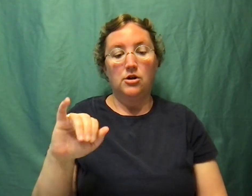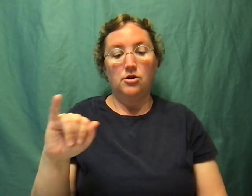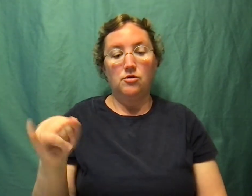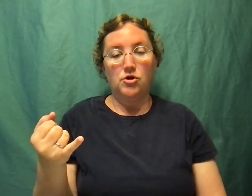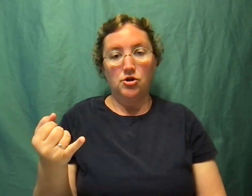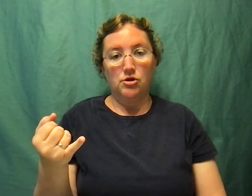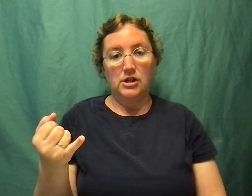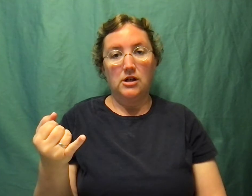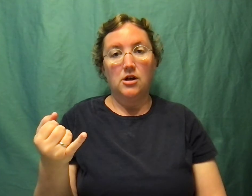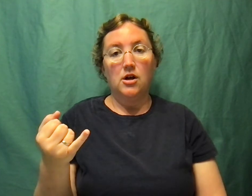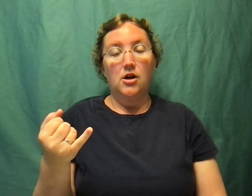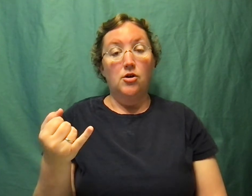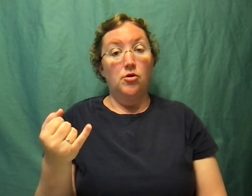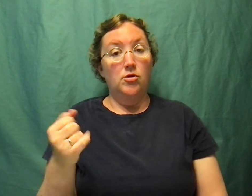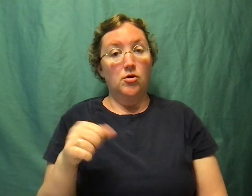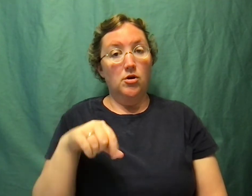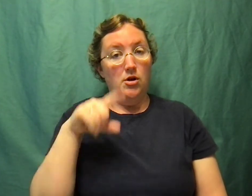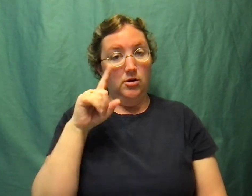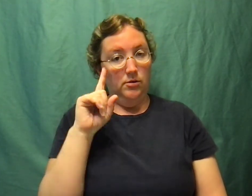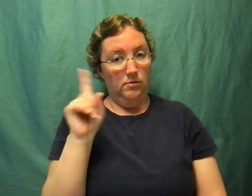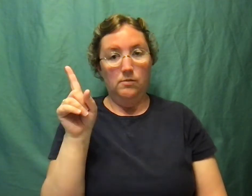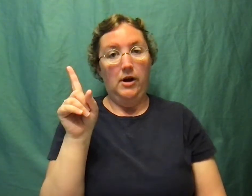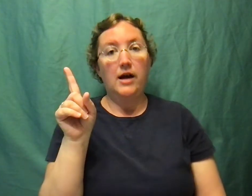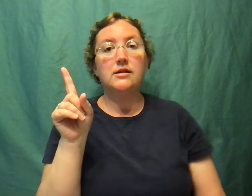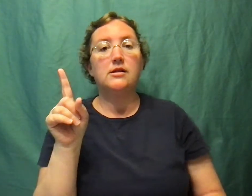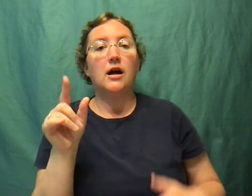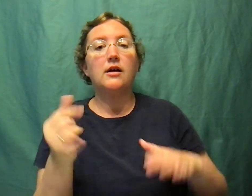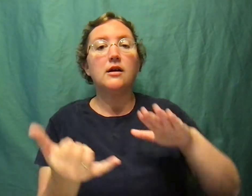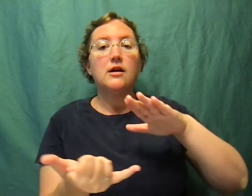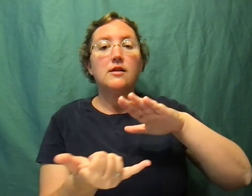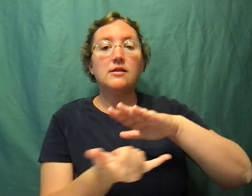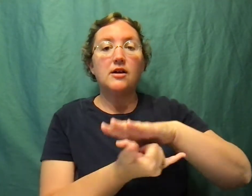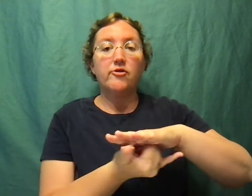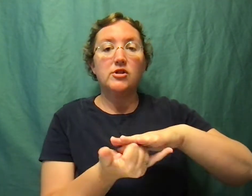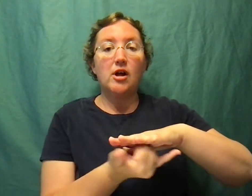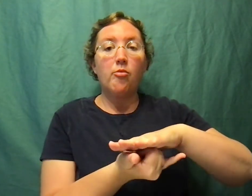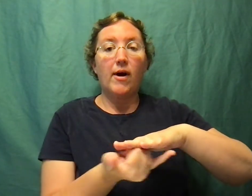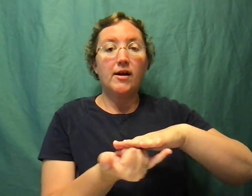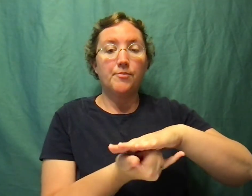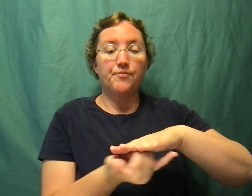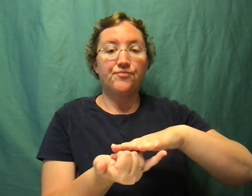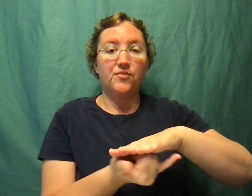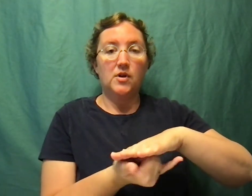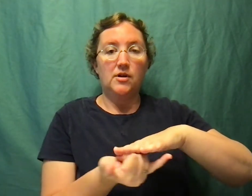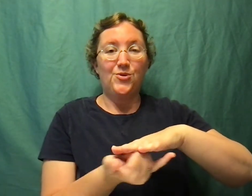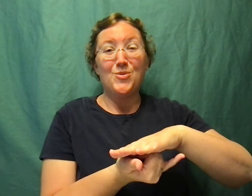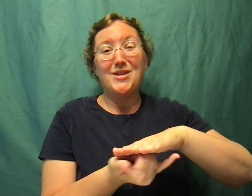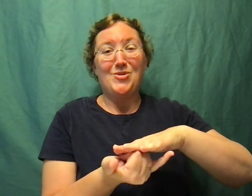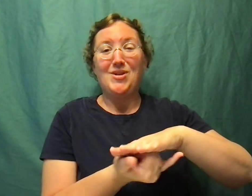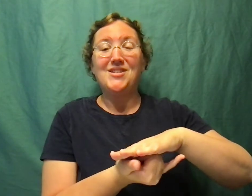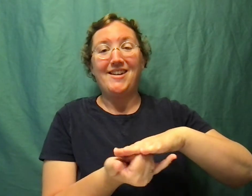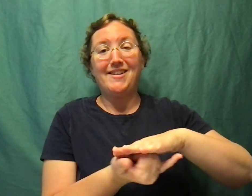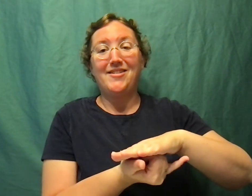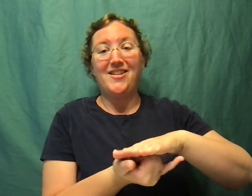New Jersey. New York has a sign. The sign for Subway, the restaurant, and